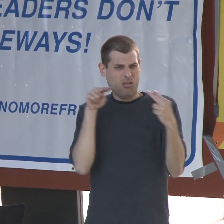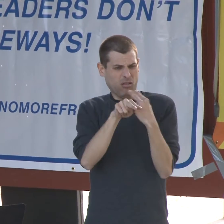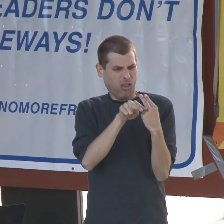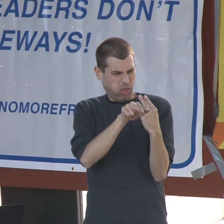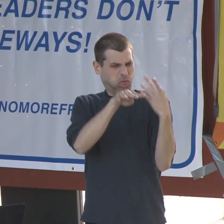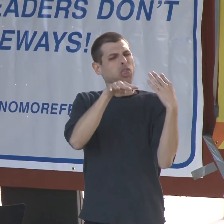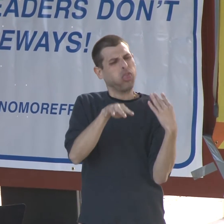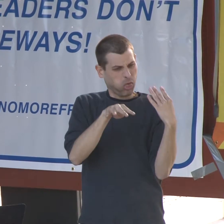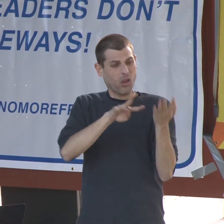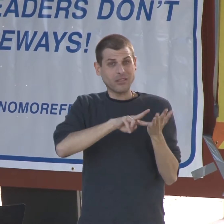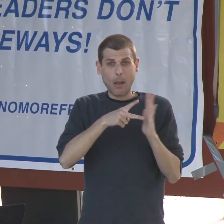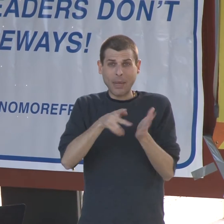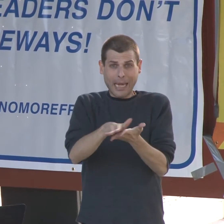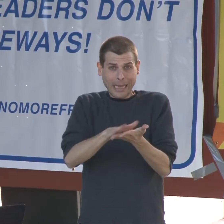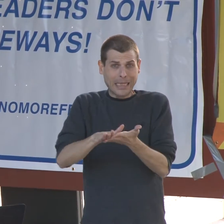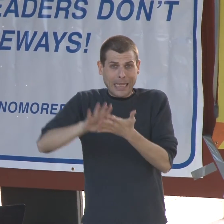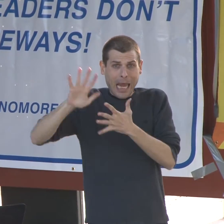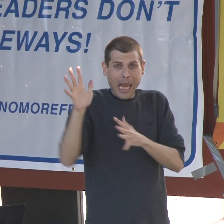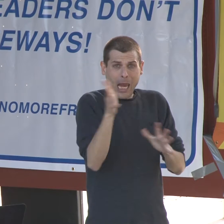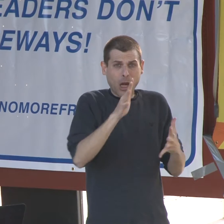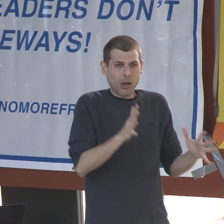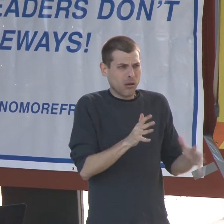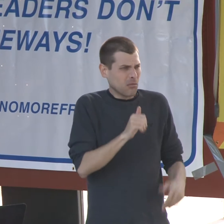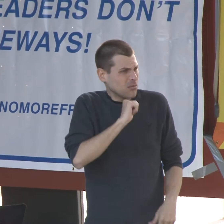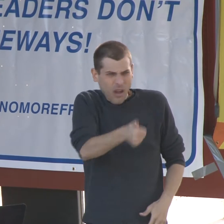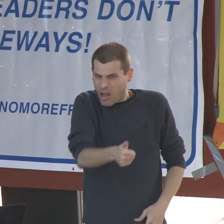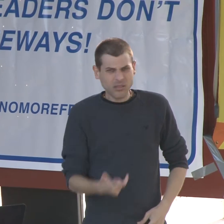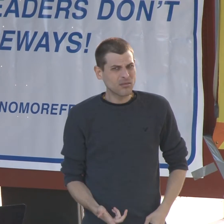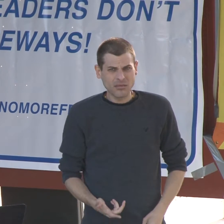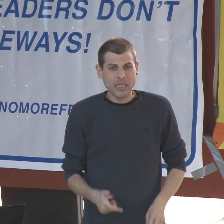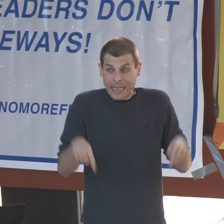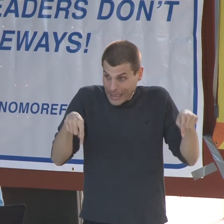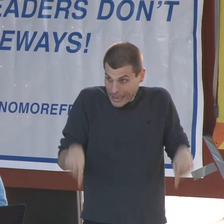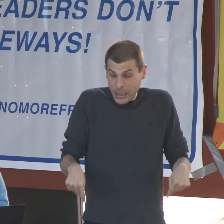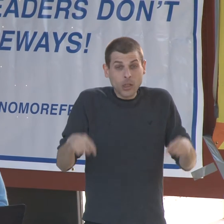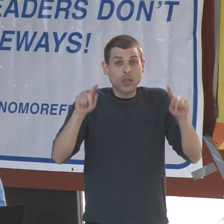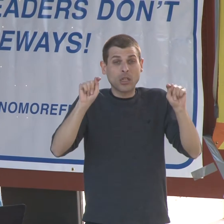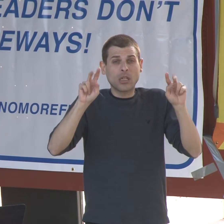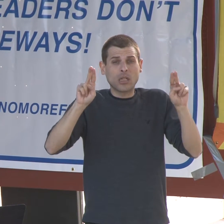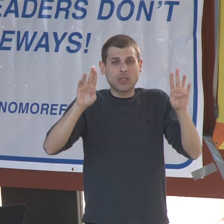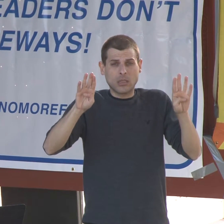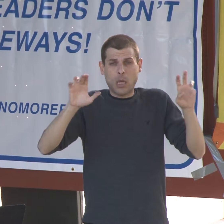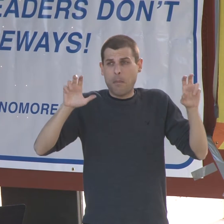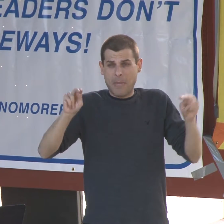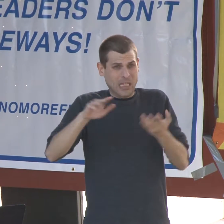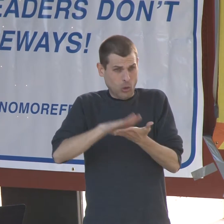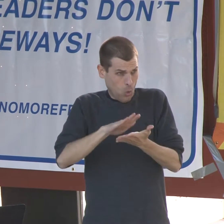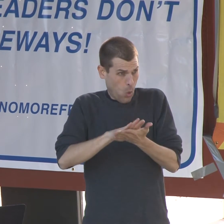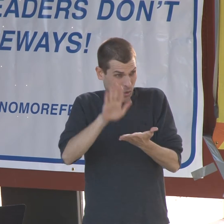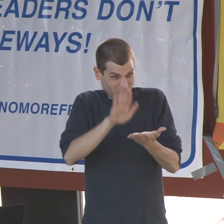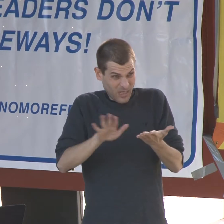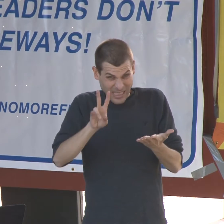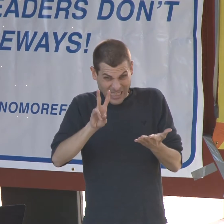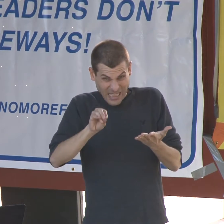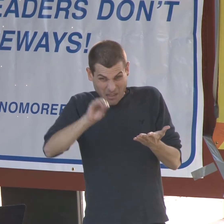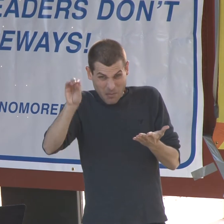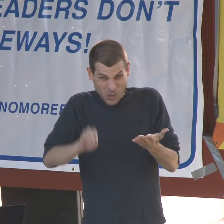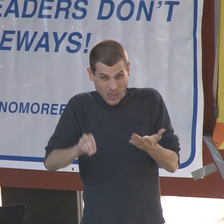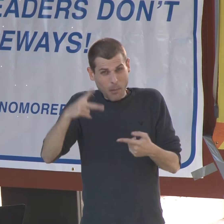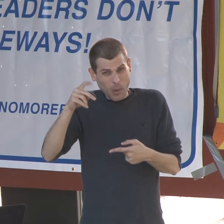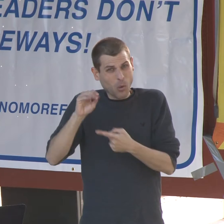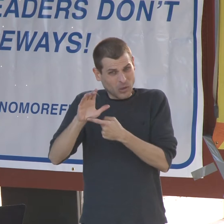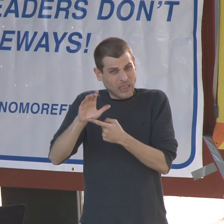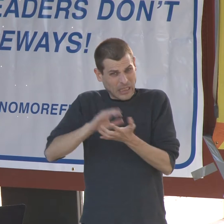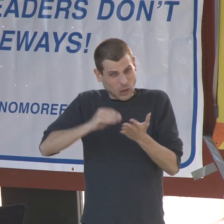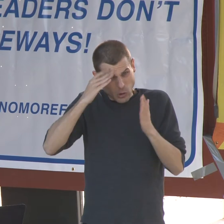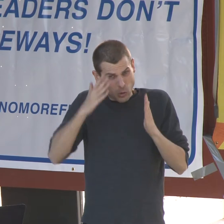air quality. This becomes especially clear right here at Tubman, where 70% of students are people of color, and